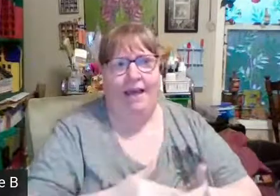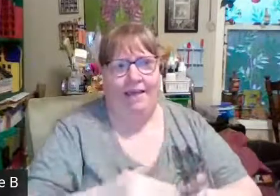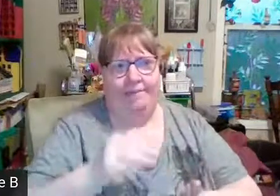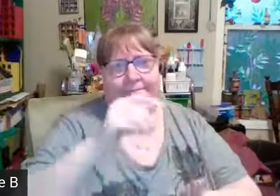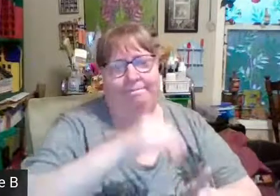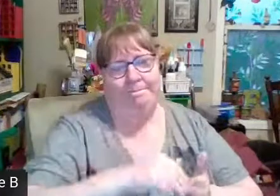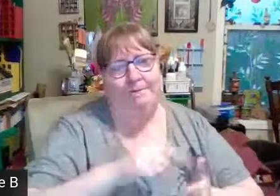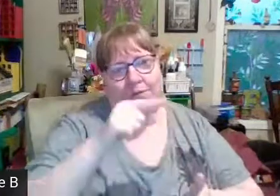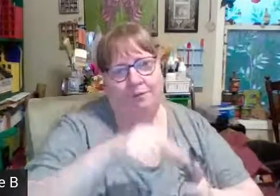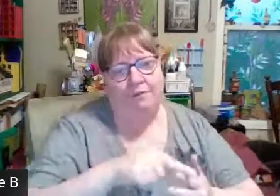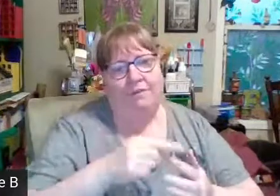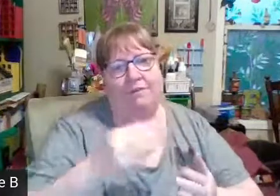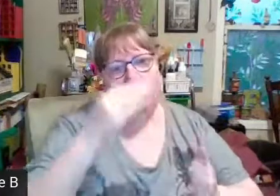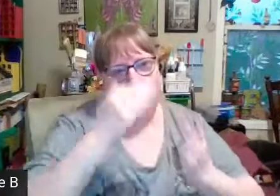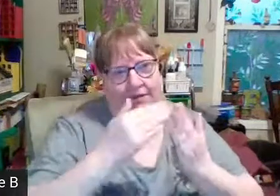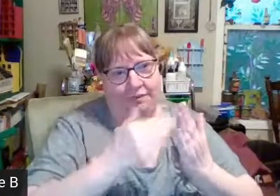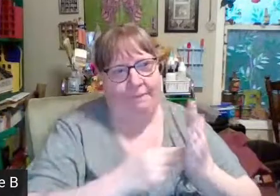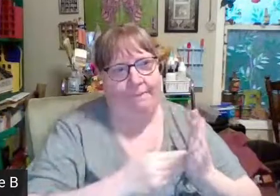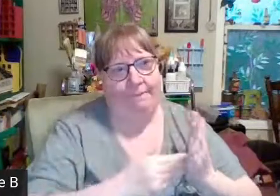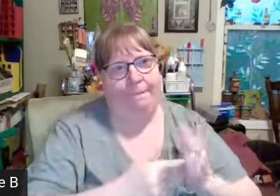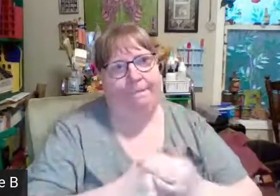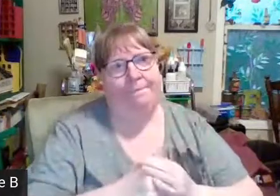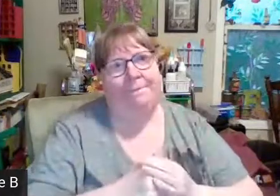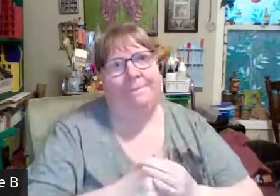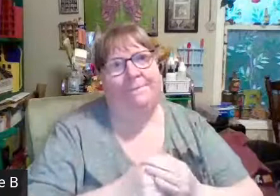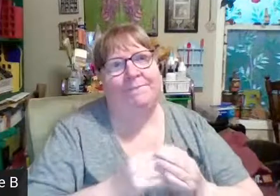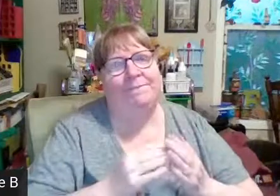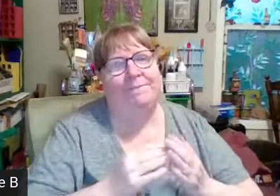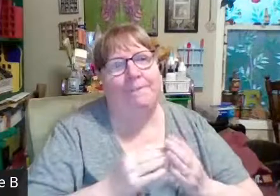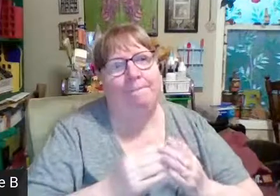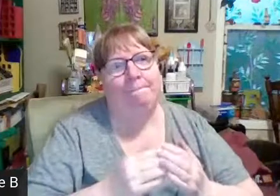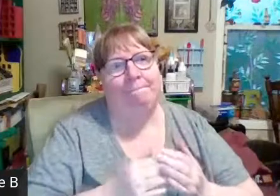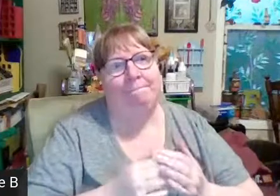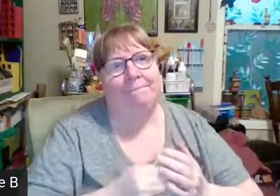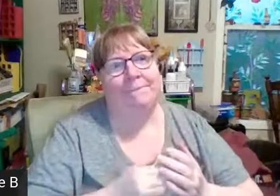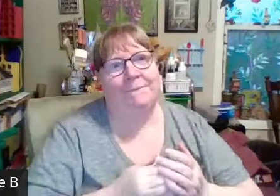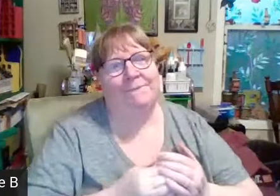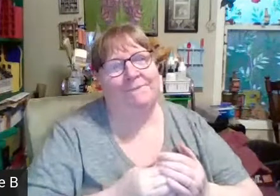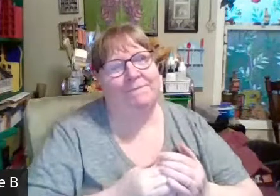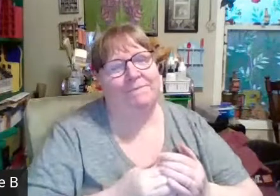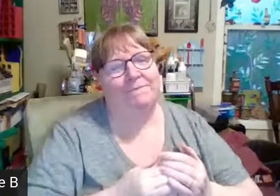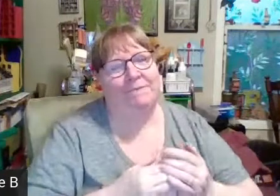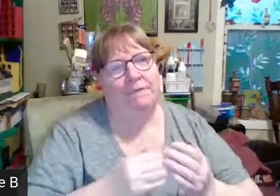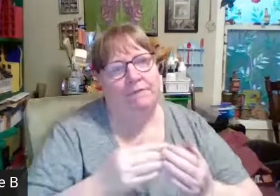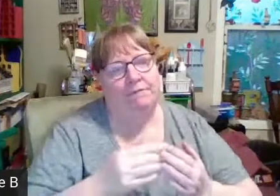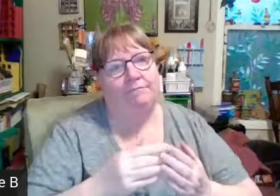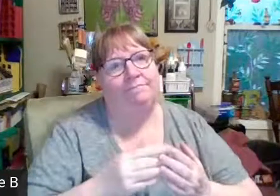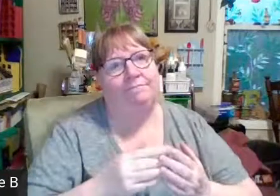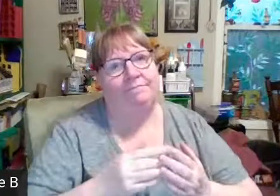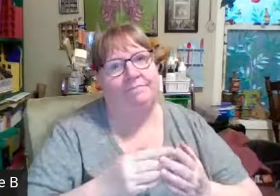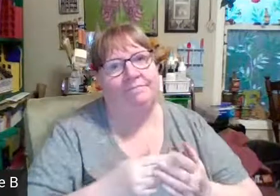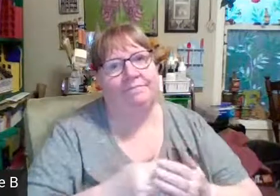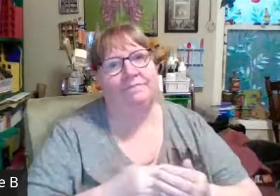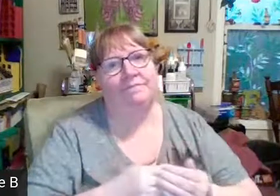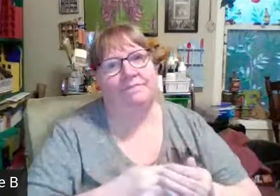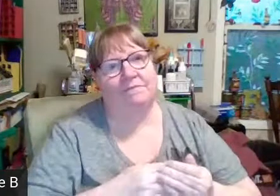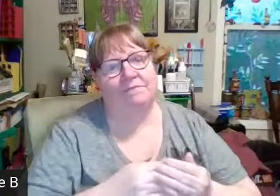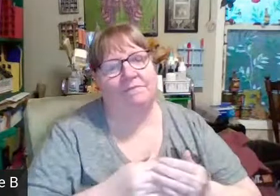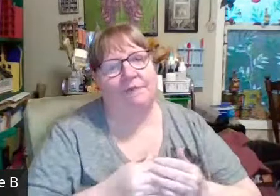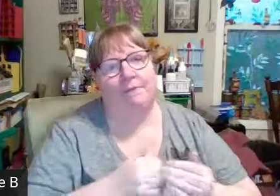of Tim Holtz little people or instant relatives of the old people. And maybe you don't like that. And maybe